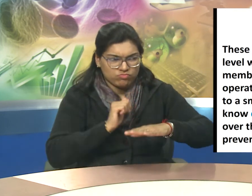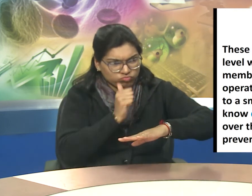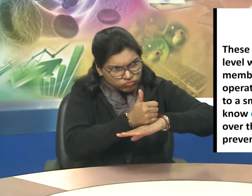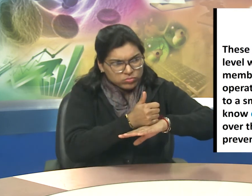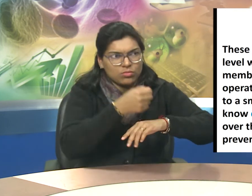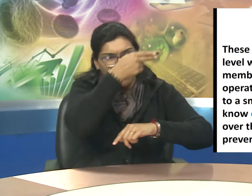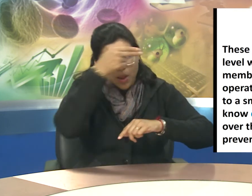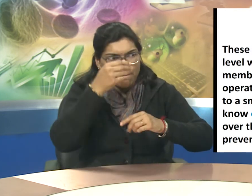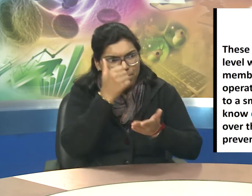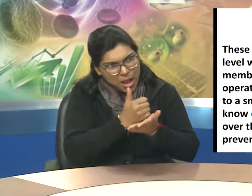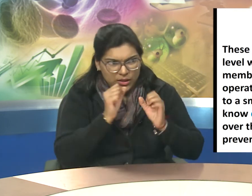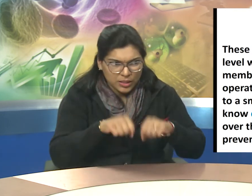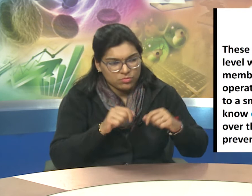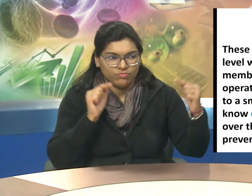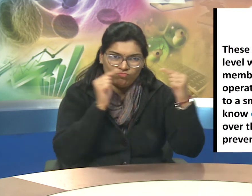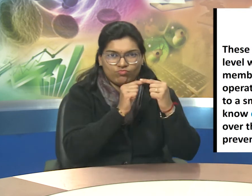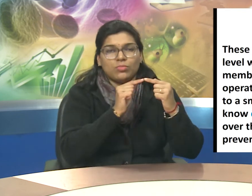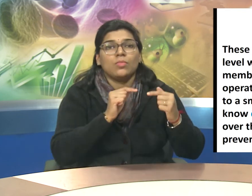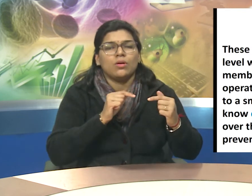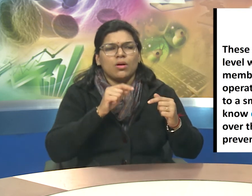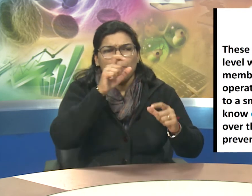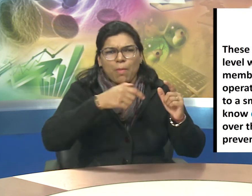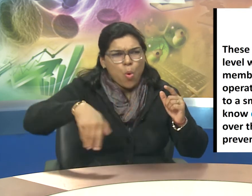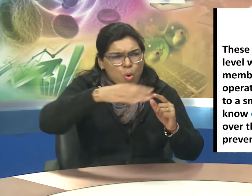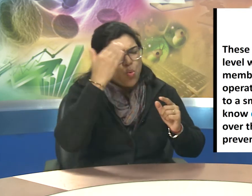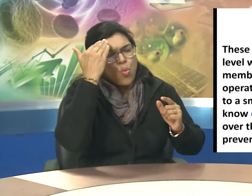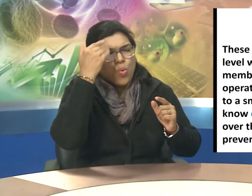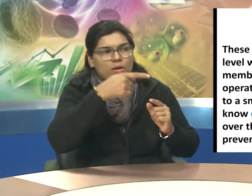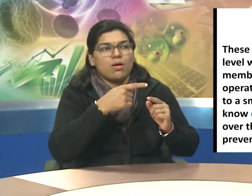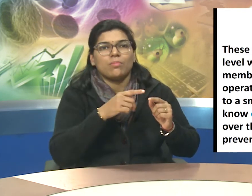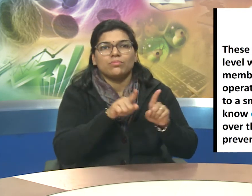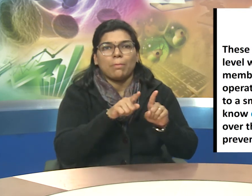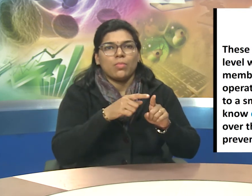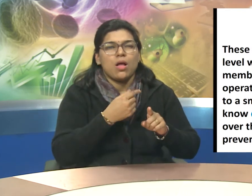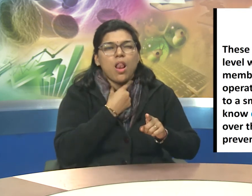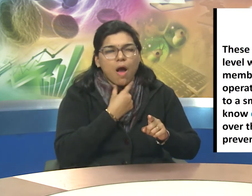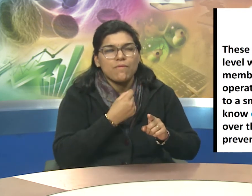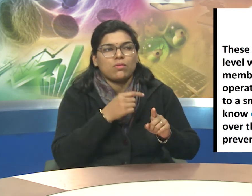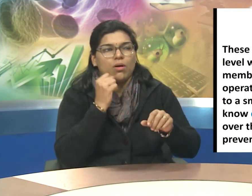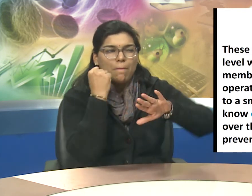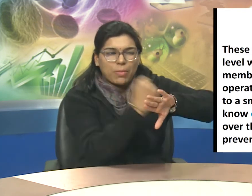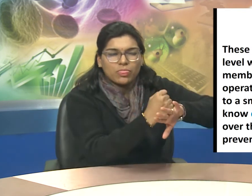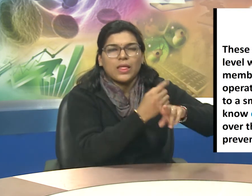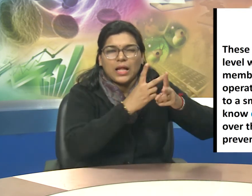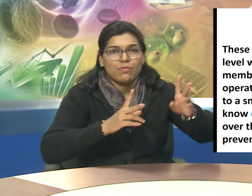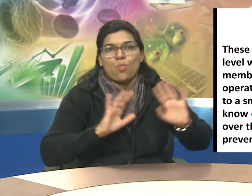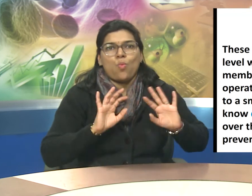and they are able to watch over the activities of all the members to prevent any